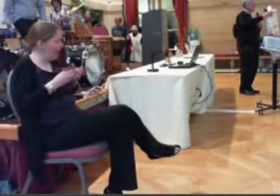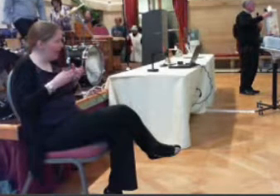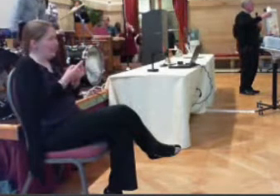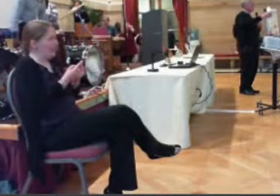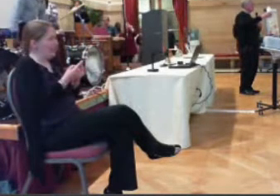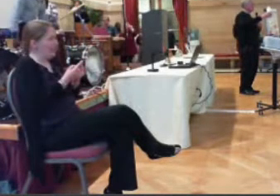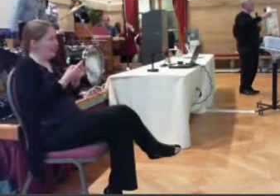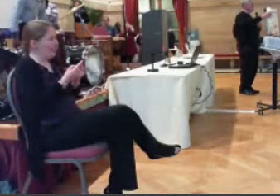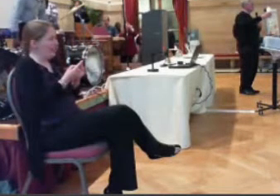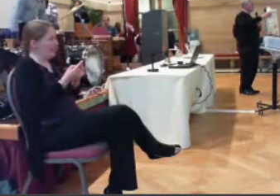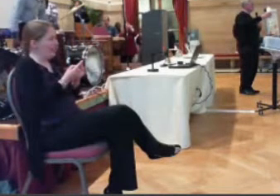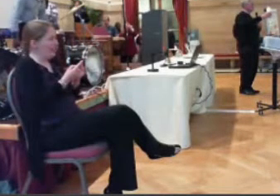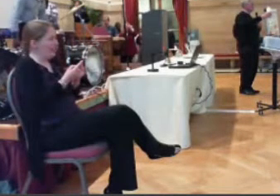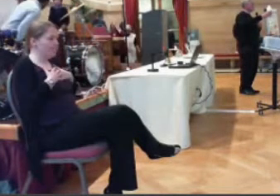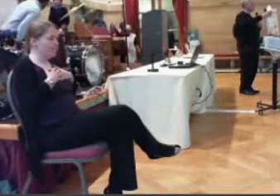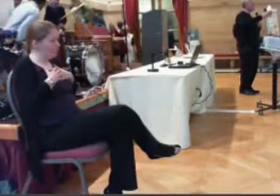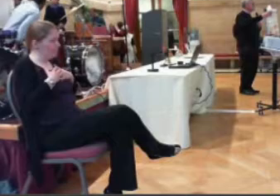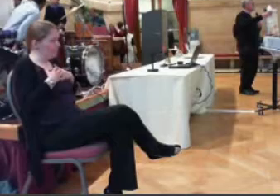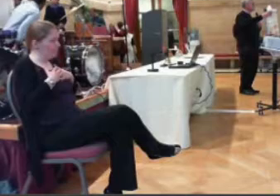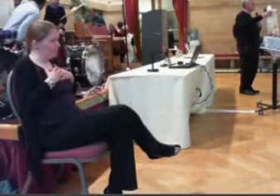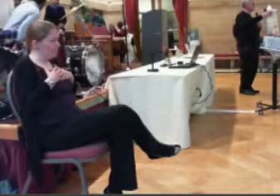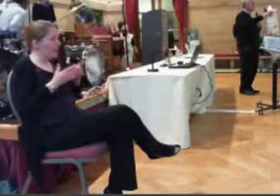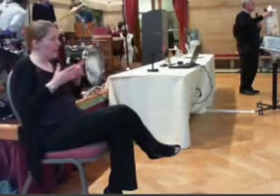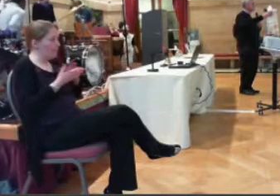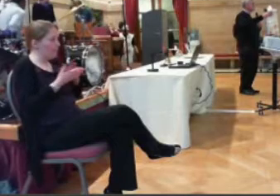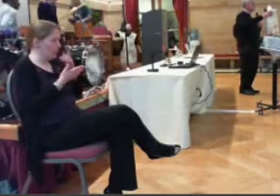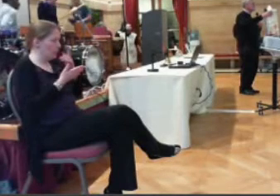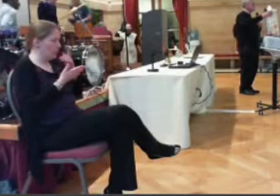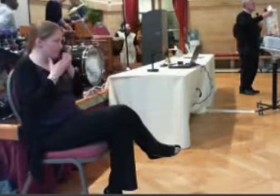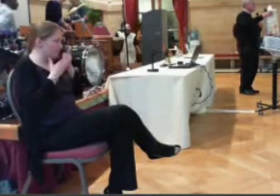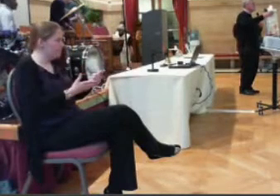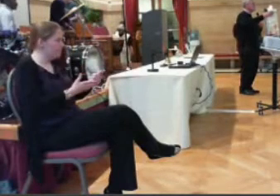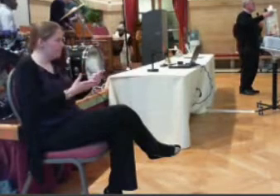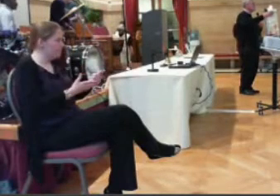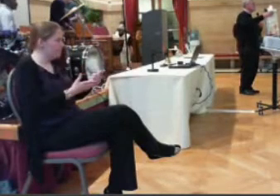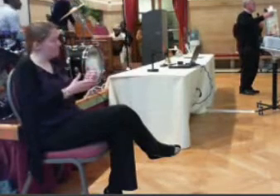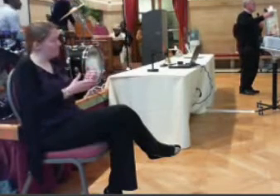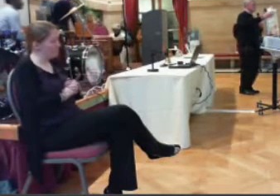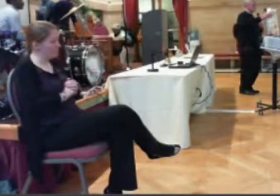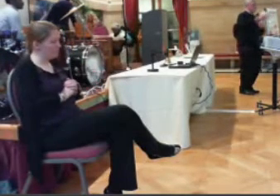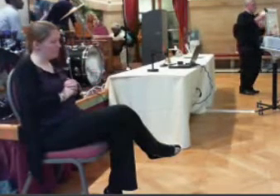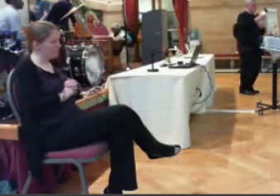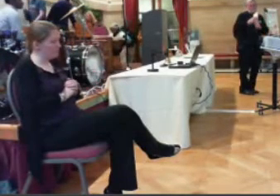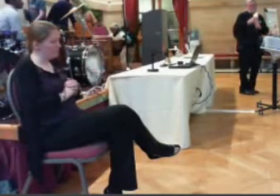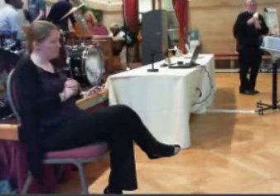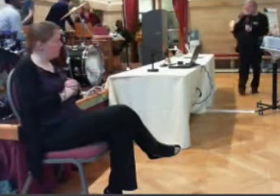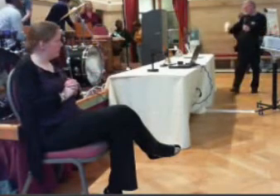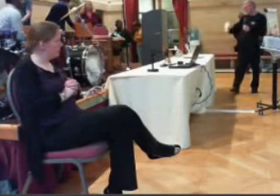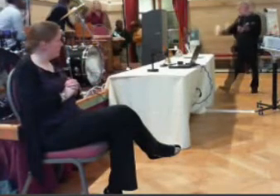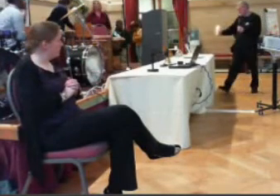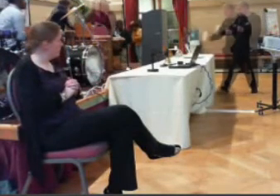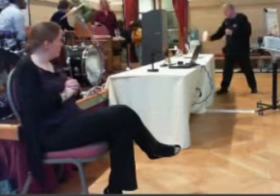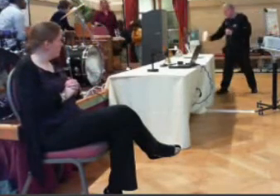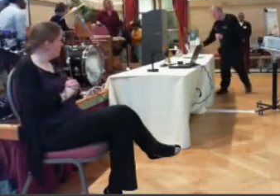us do we give light in the dark places.